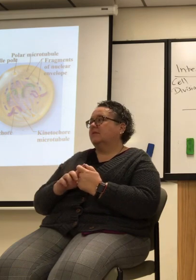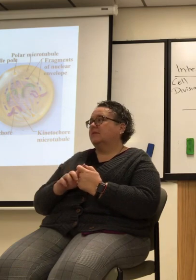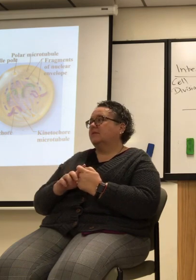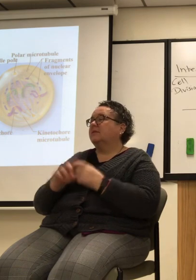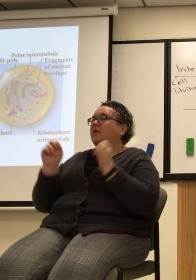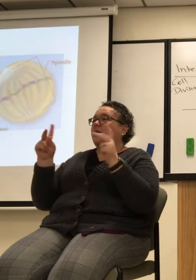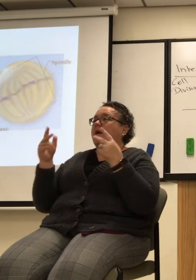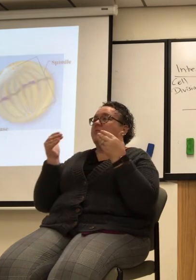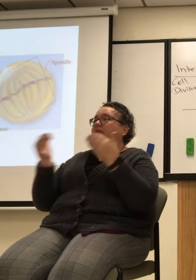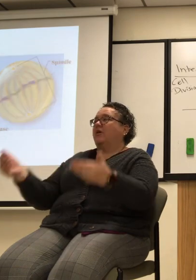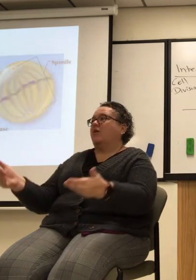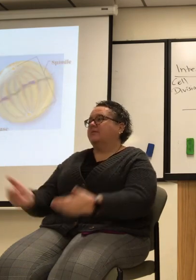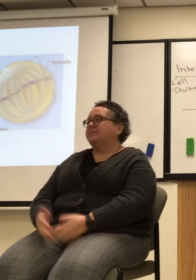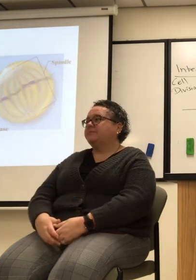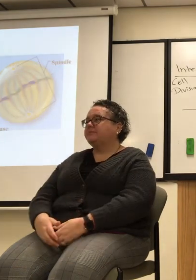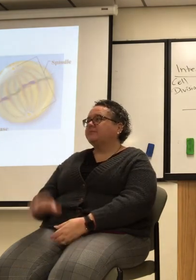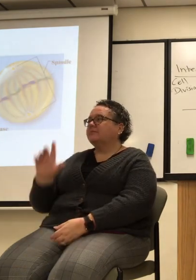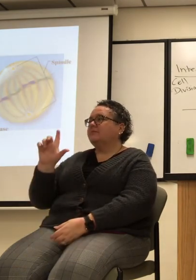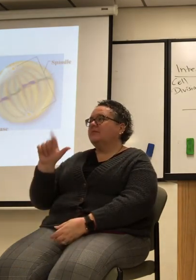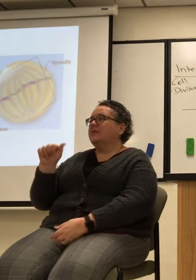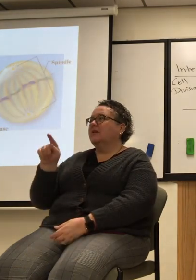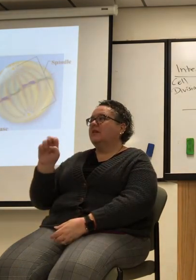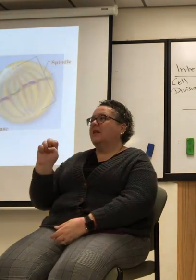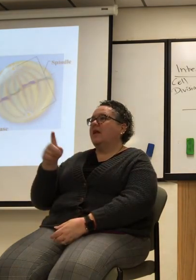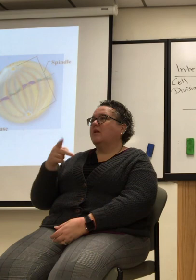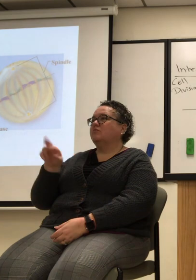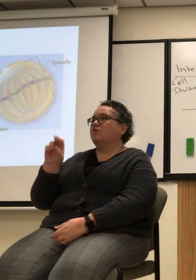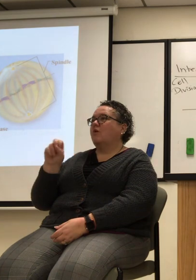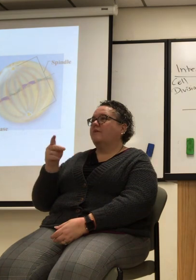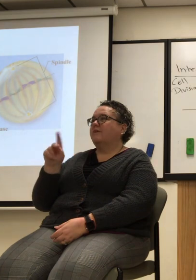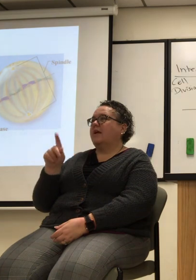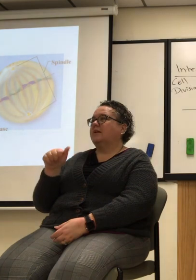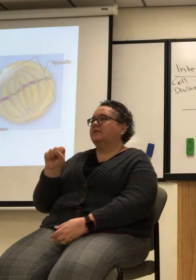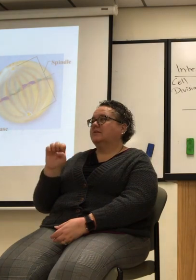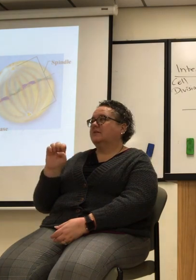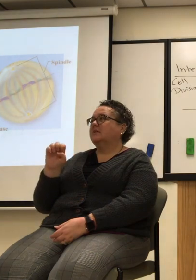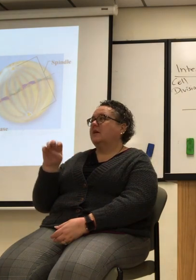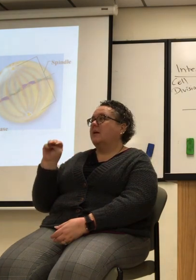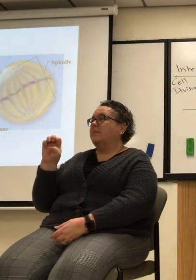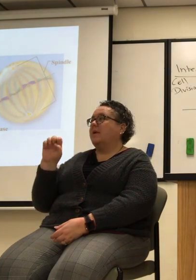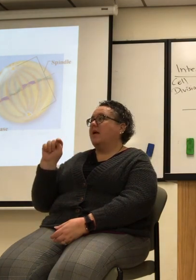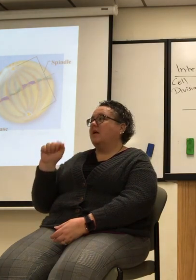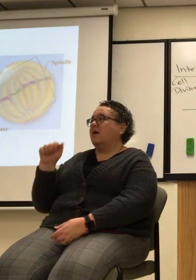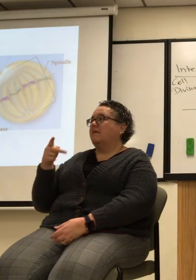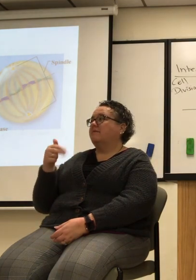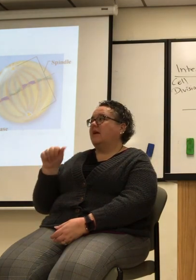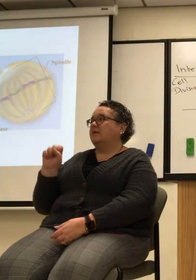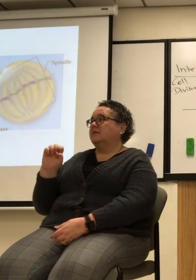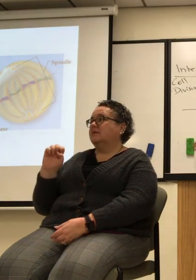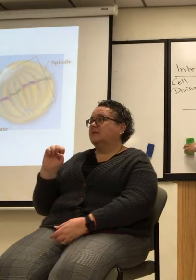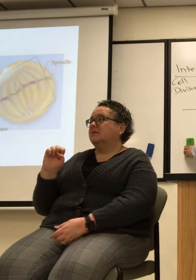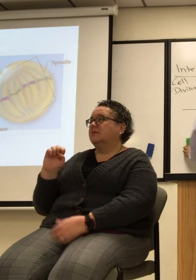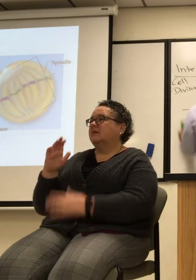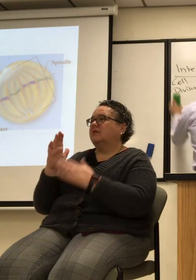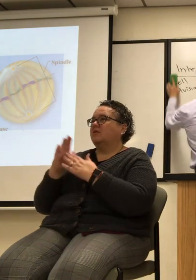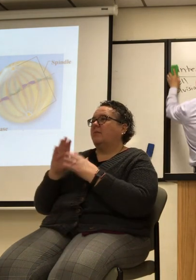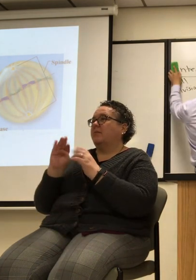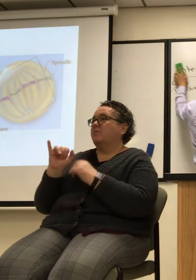All right, we're moving on. Late prophase, metaphase. I'm gonna go back to the top of the board here.